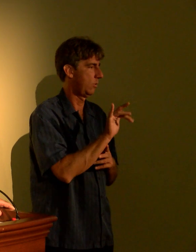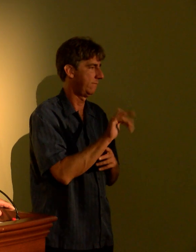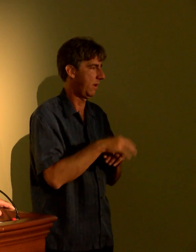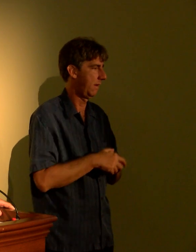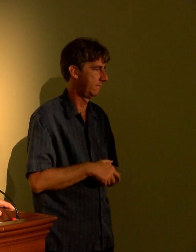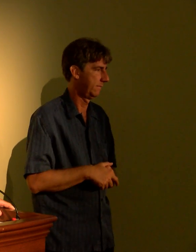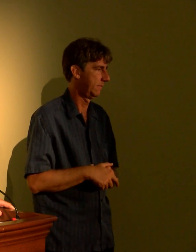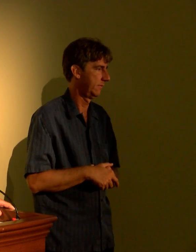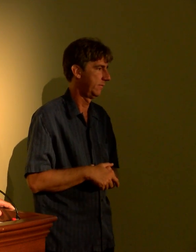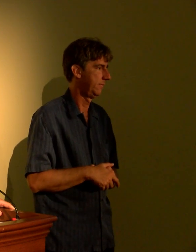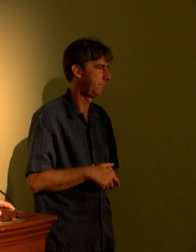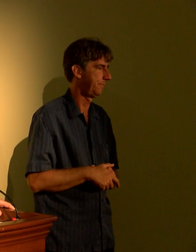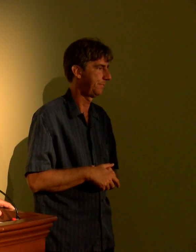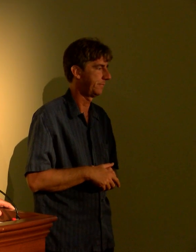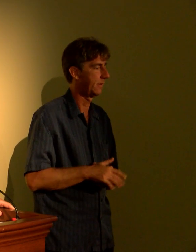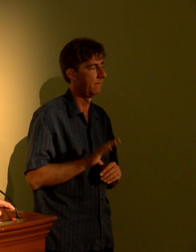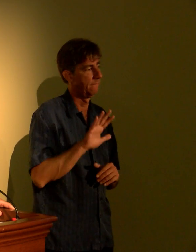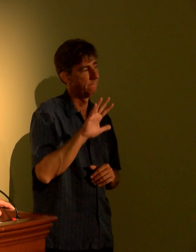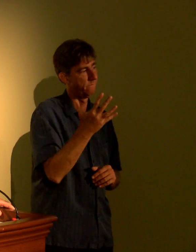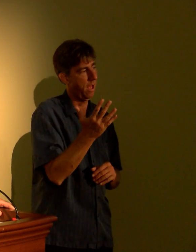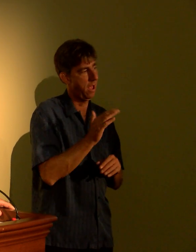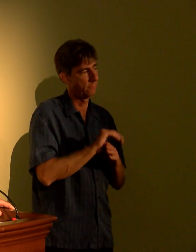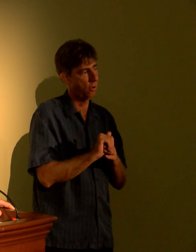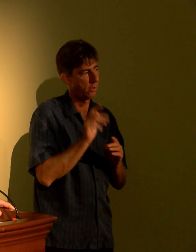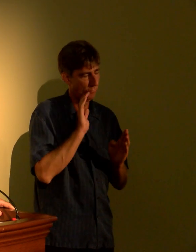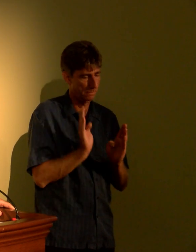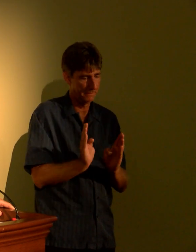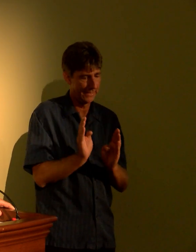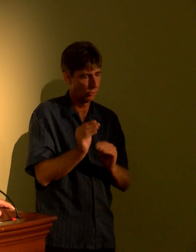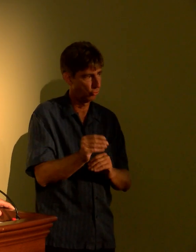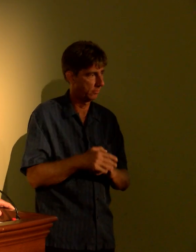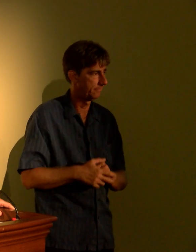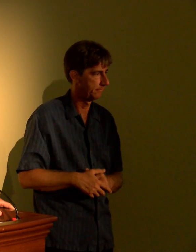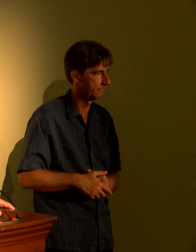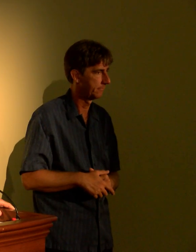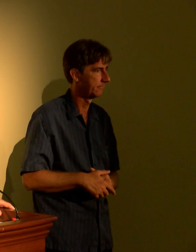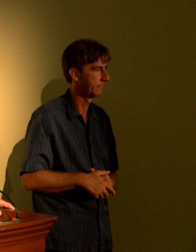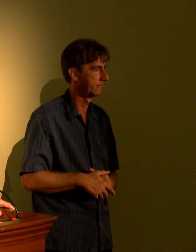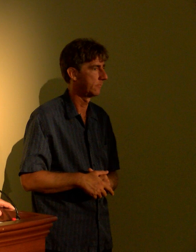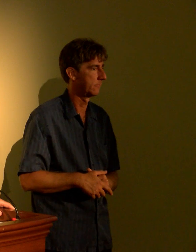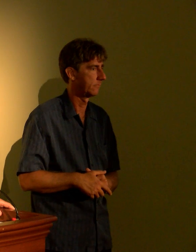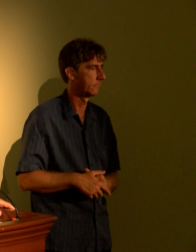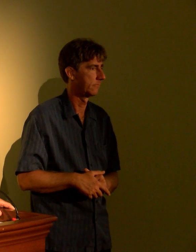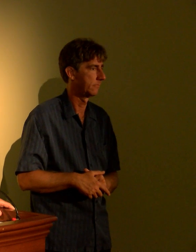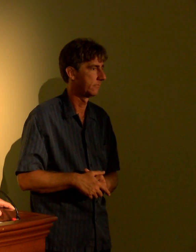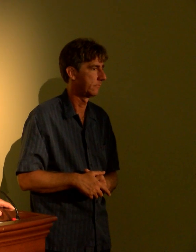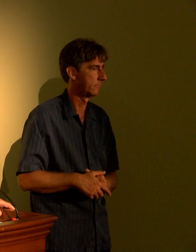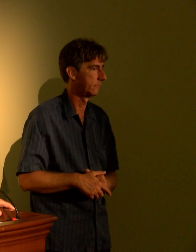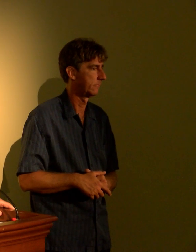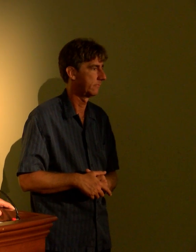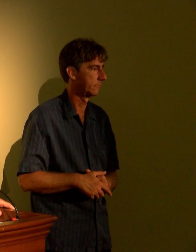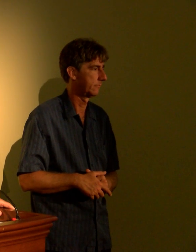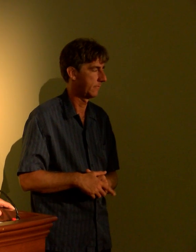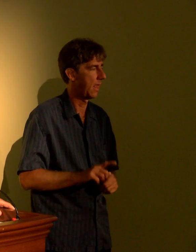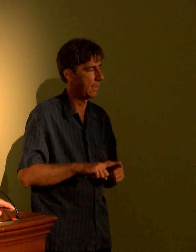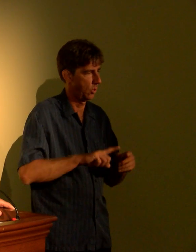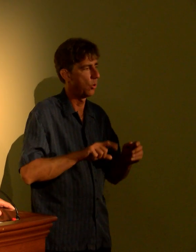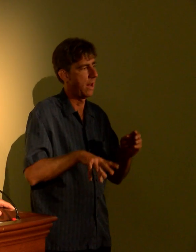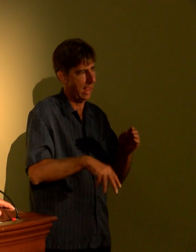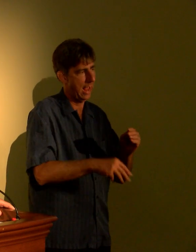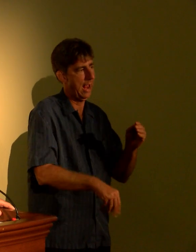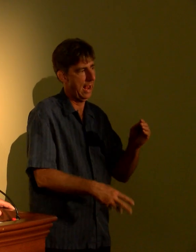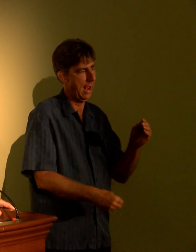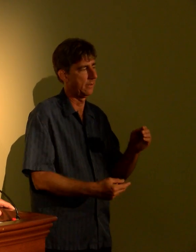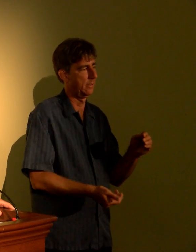$5 for a miniature. And then any additional embellishments? I'm sure there were